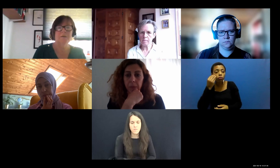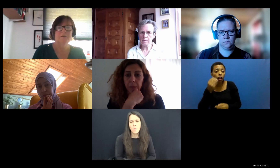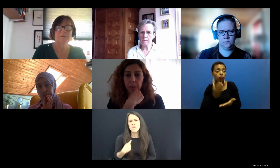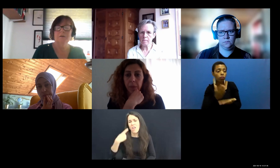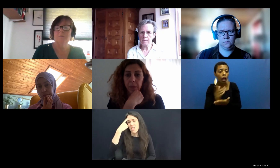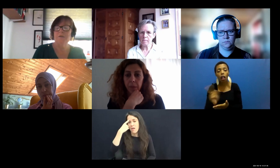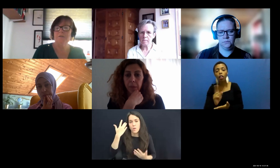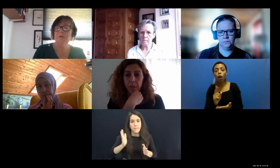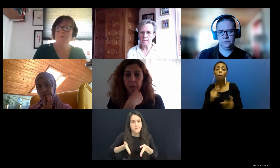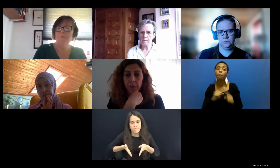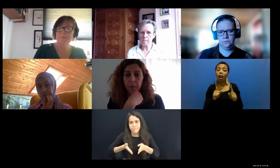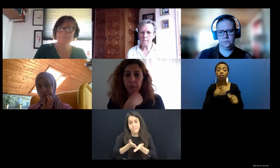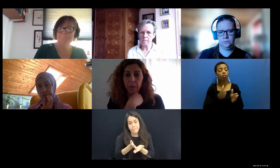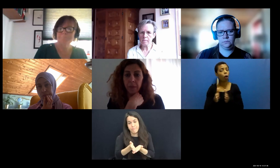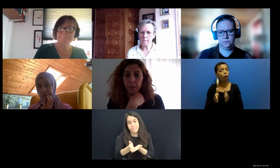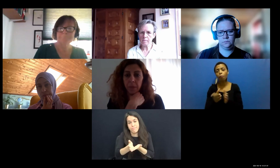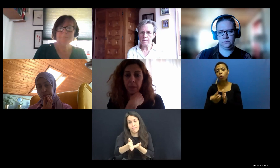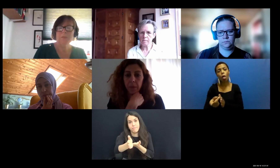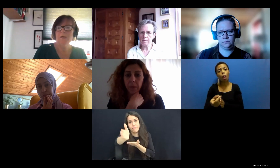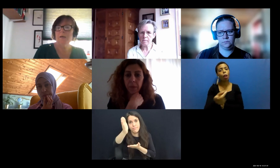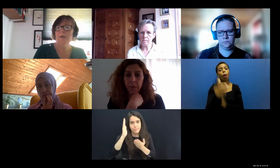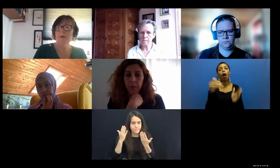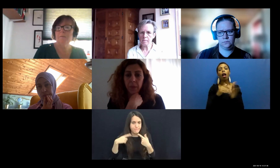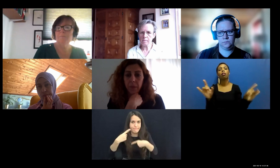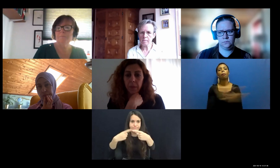way to go with this.